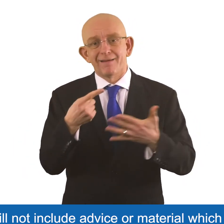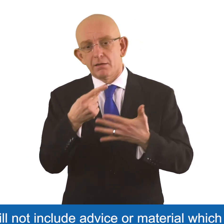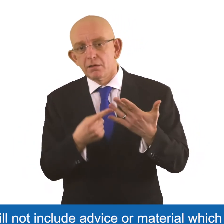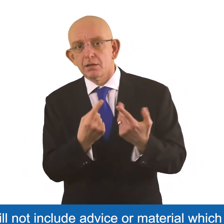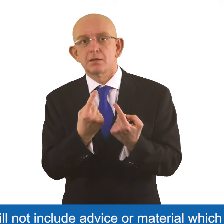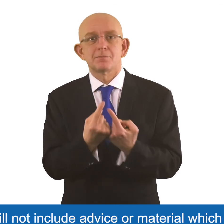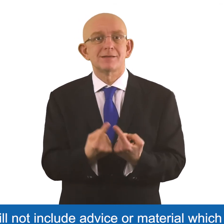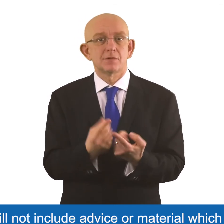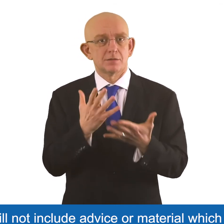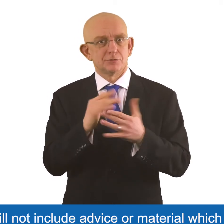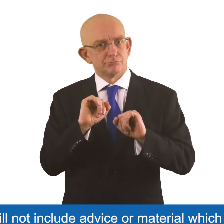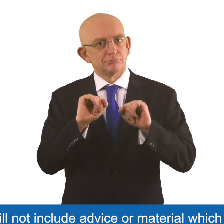matters.